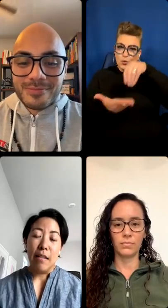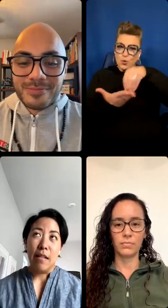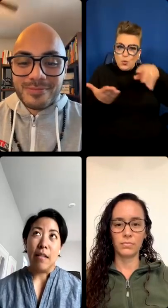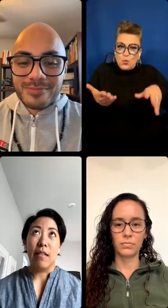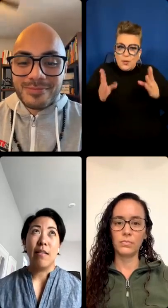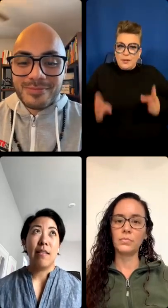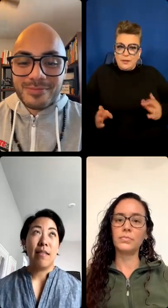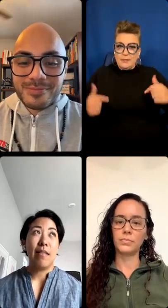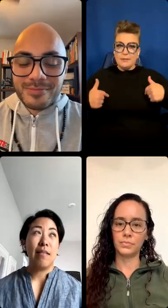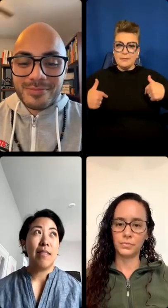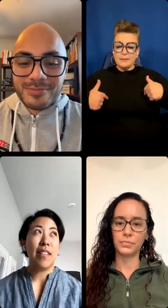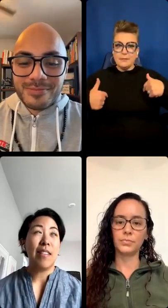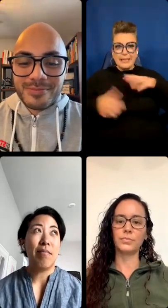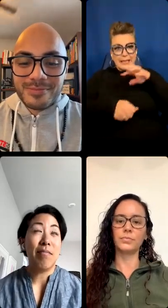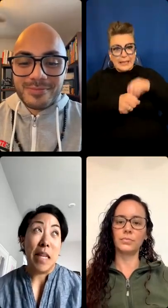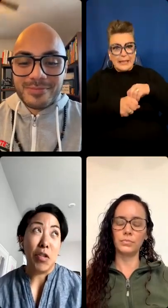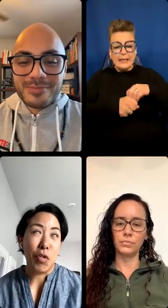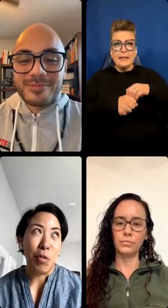in